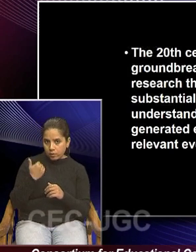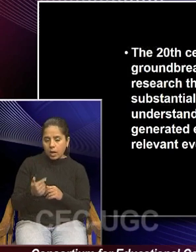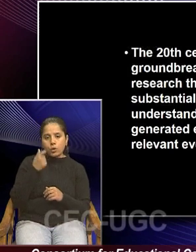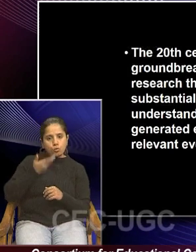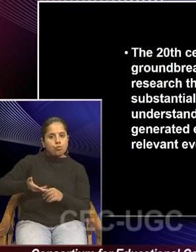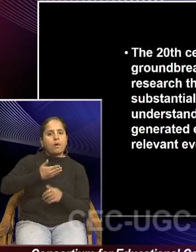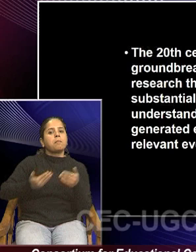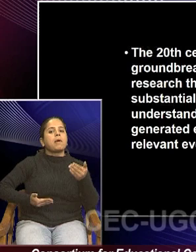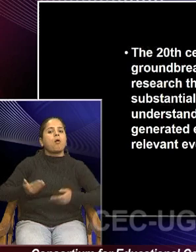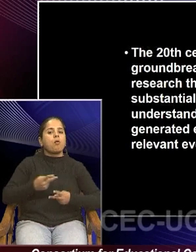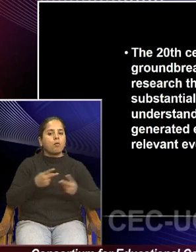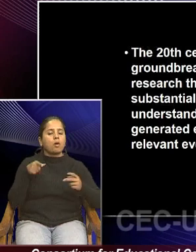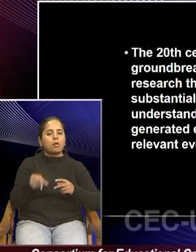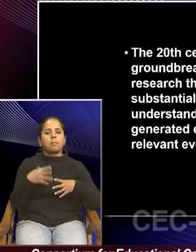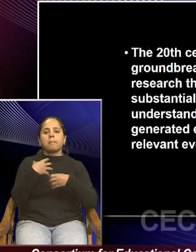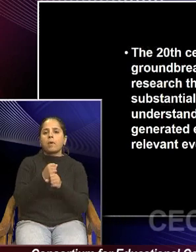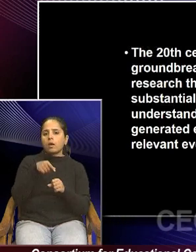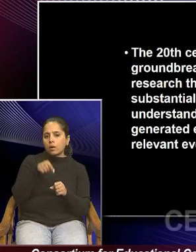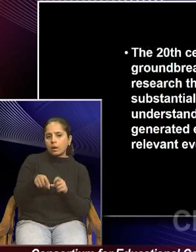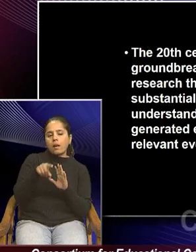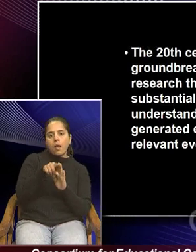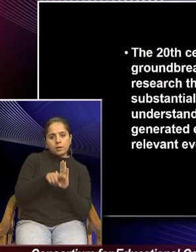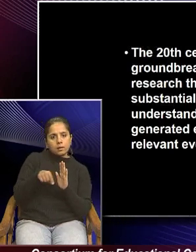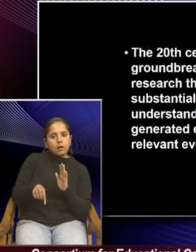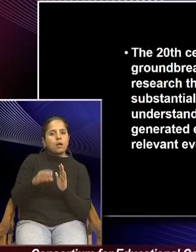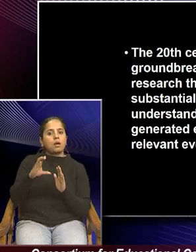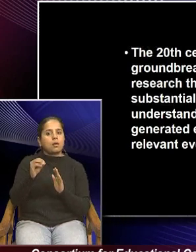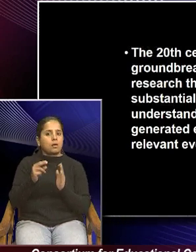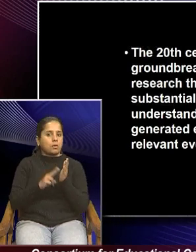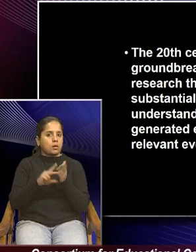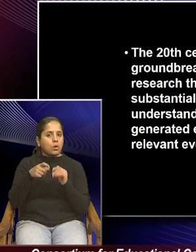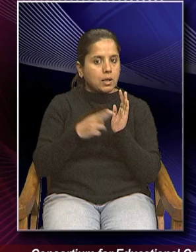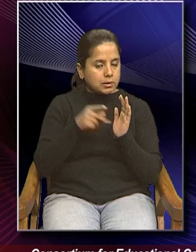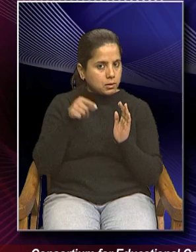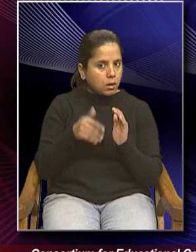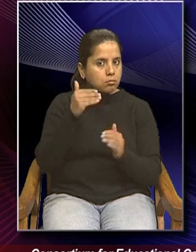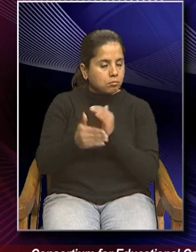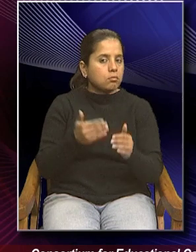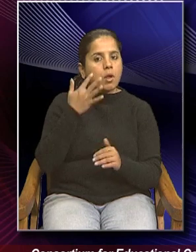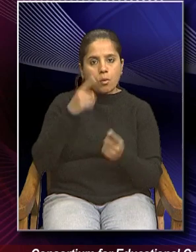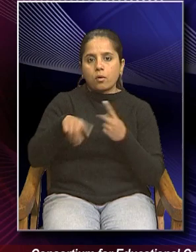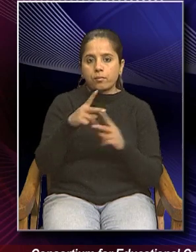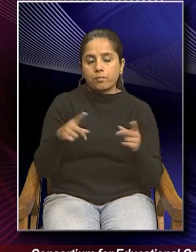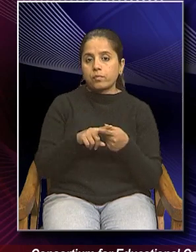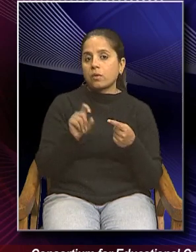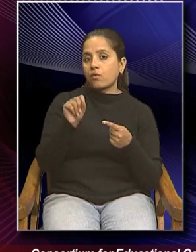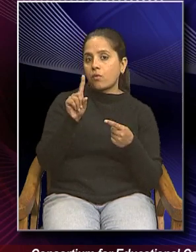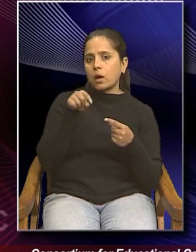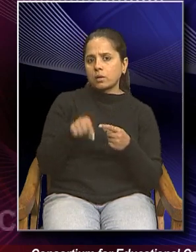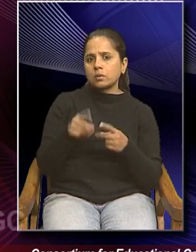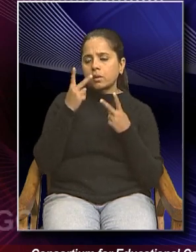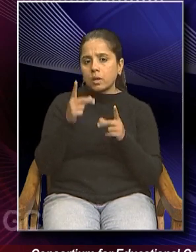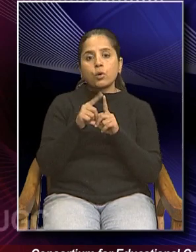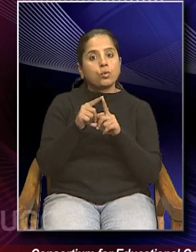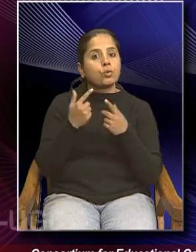human behavior, generated ethical concerns that stay relevant even today. The first such study was